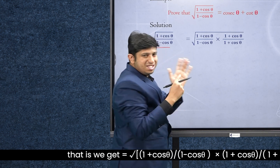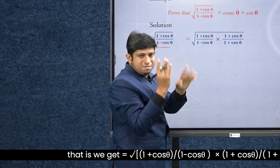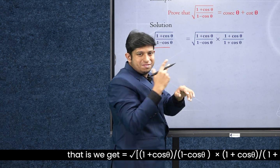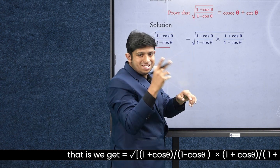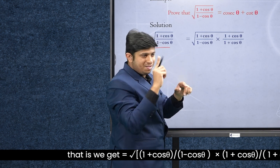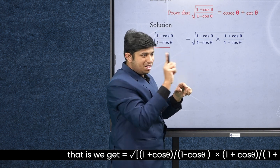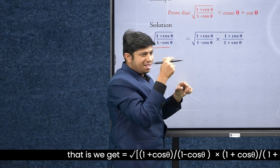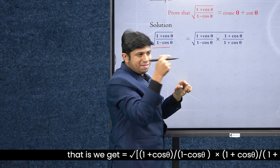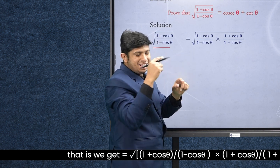theta.